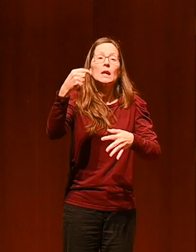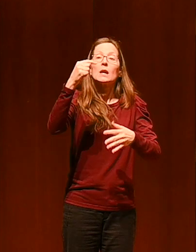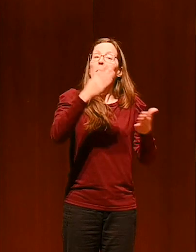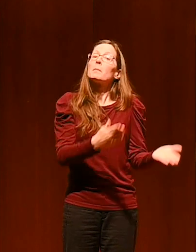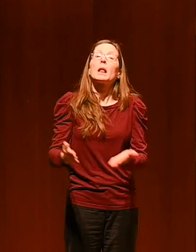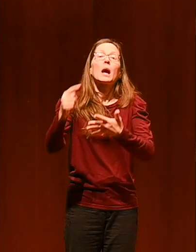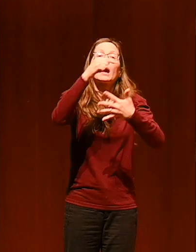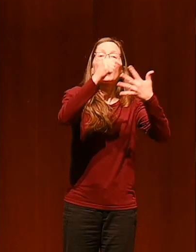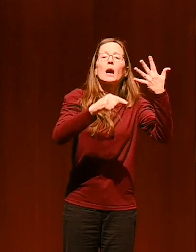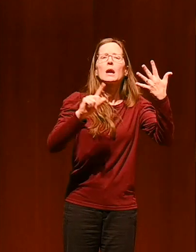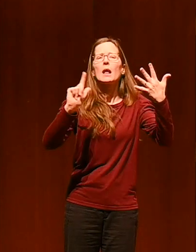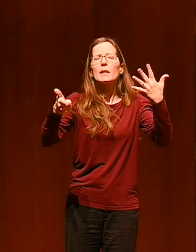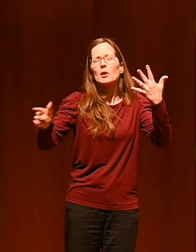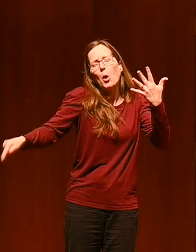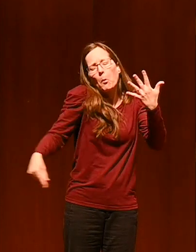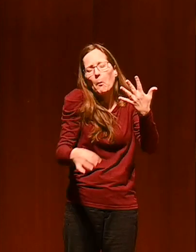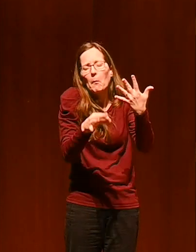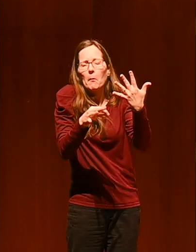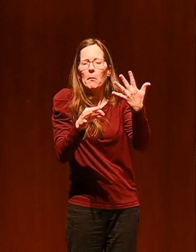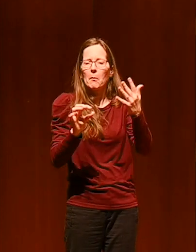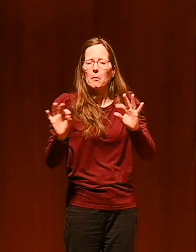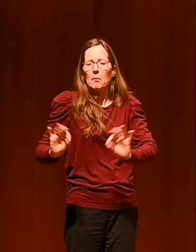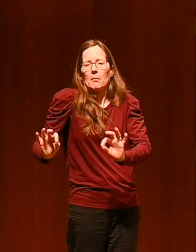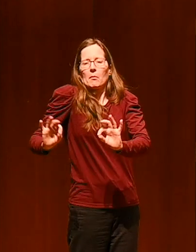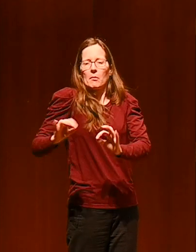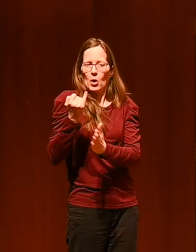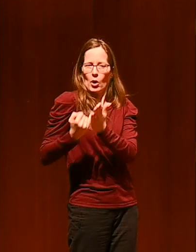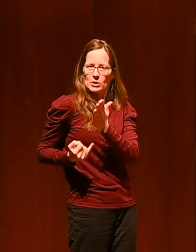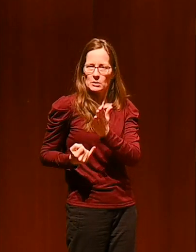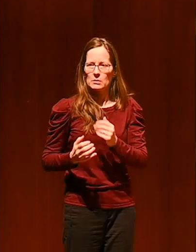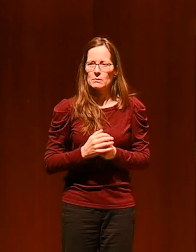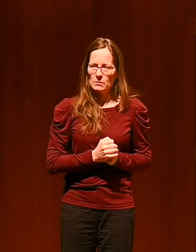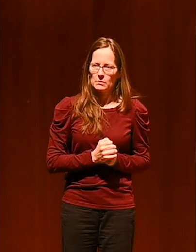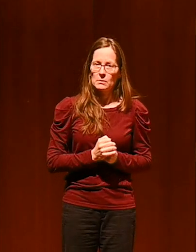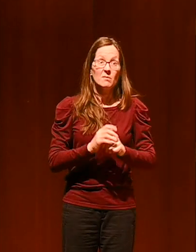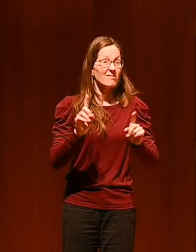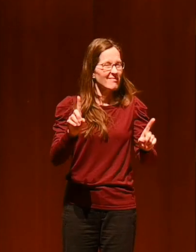incredible progress and efforts, Howard County has not yet updated